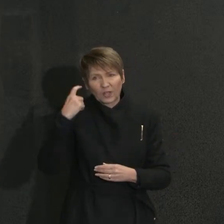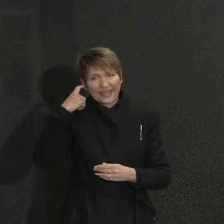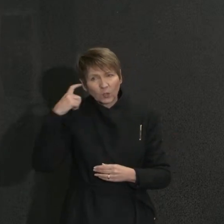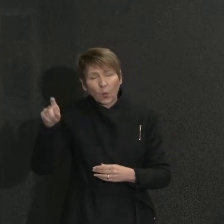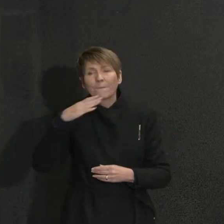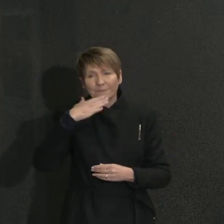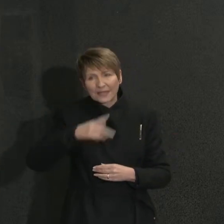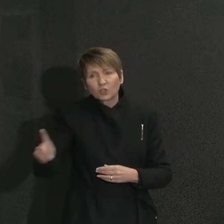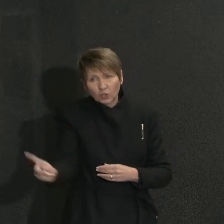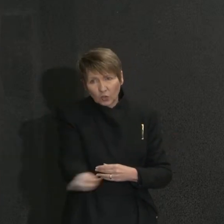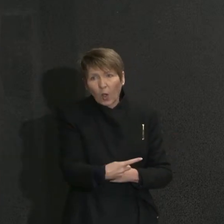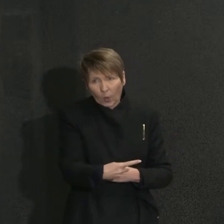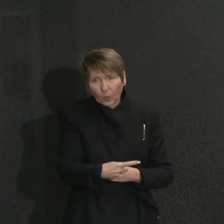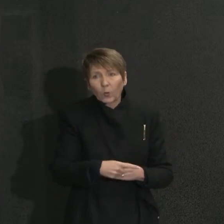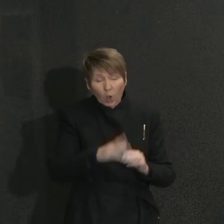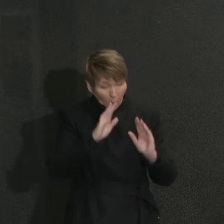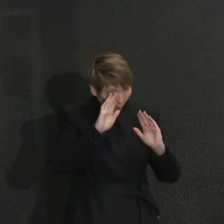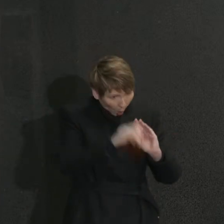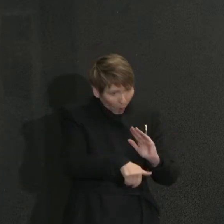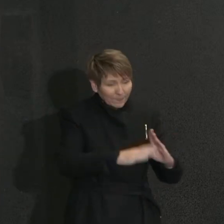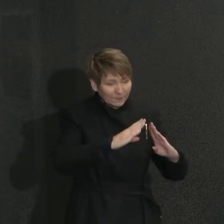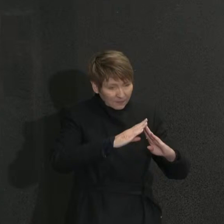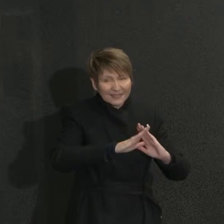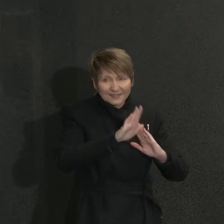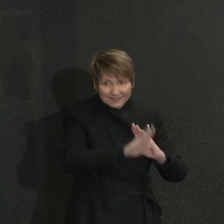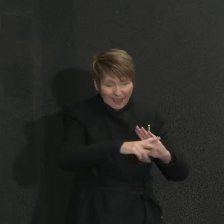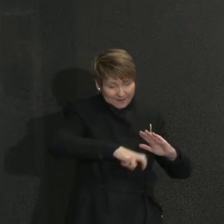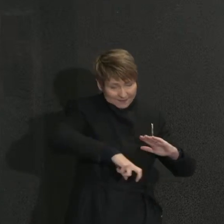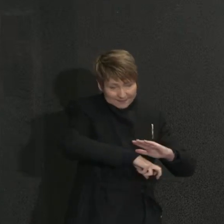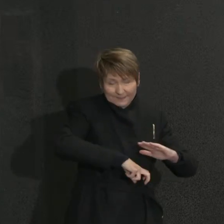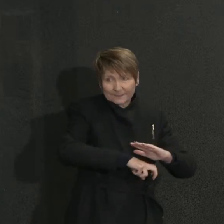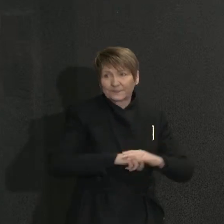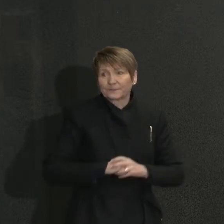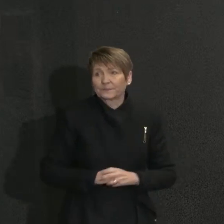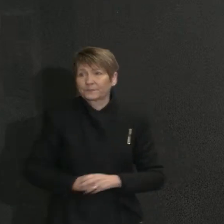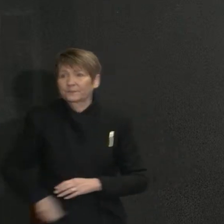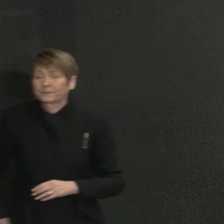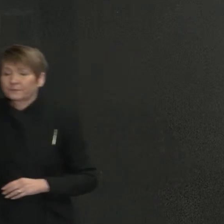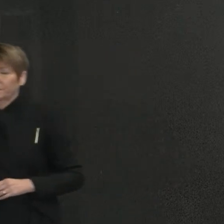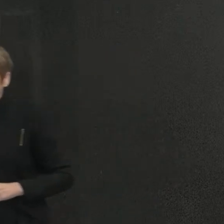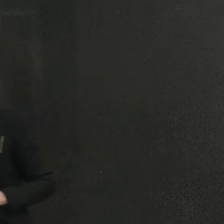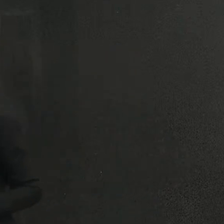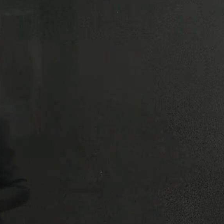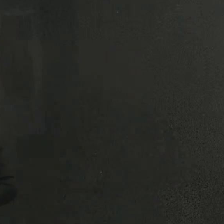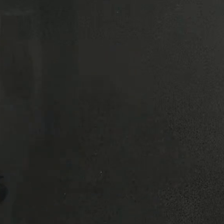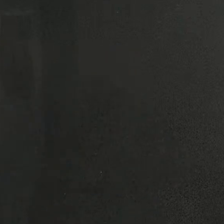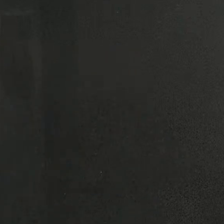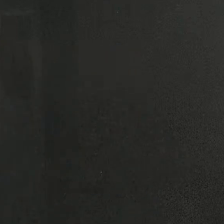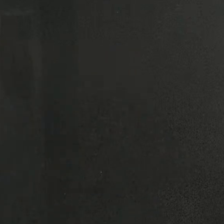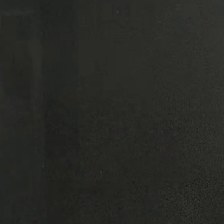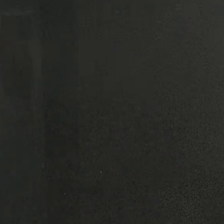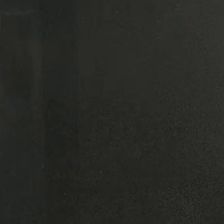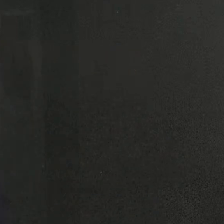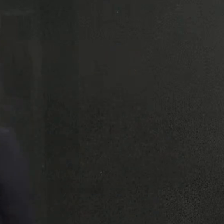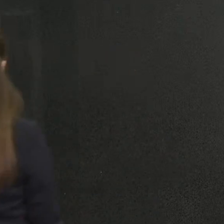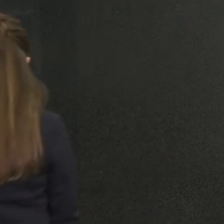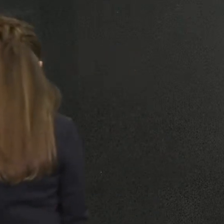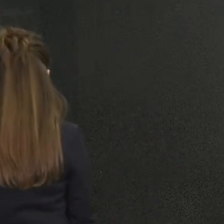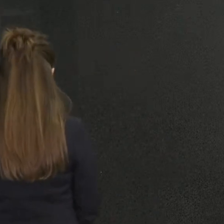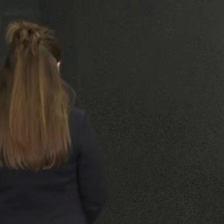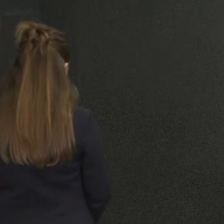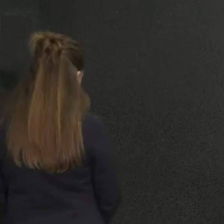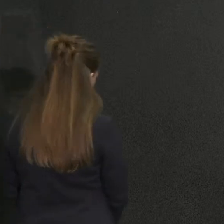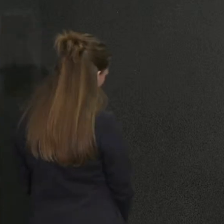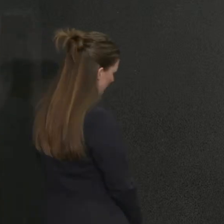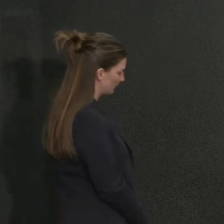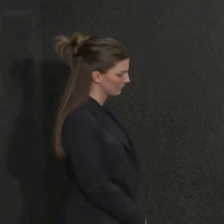don't we mandate testing when people go into isolation? Sorry? Why don't we mandate testing when people go into isolation? Because again,